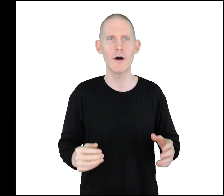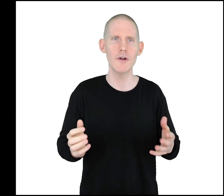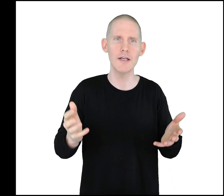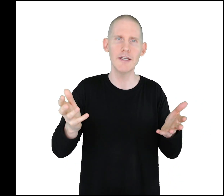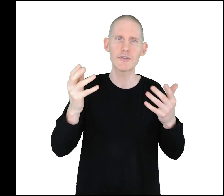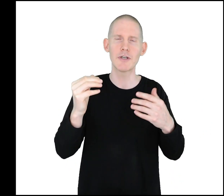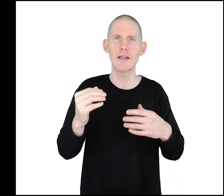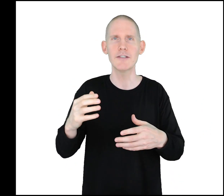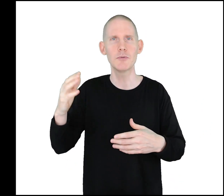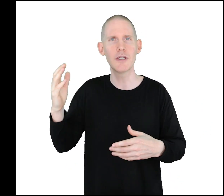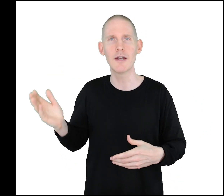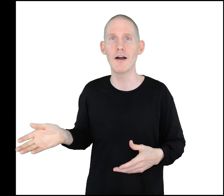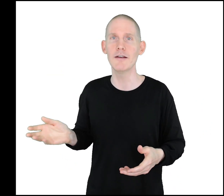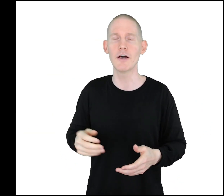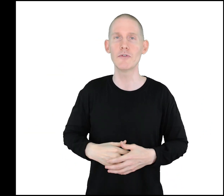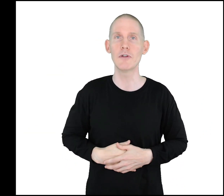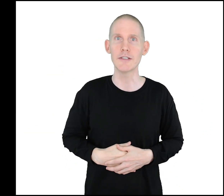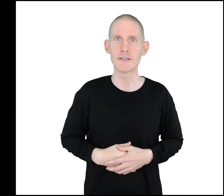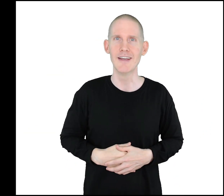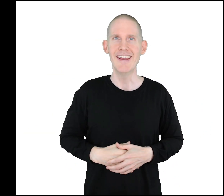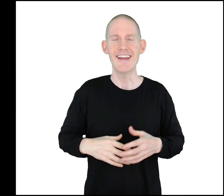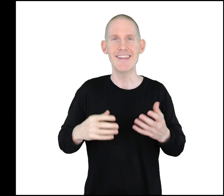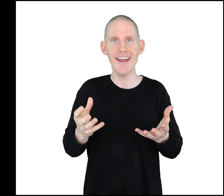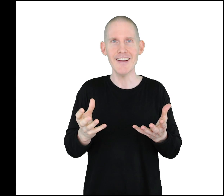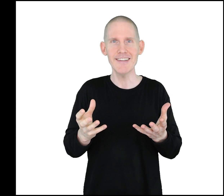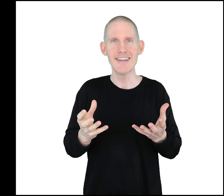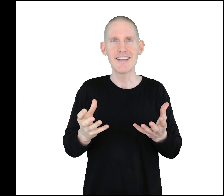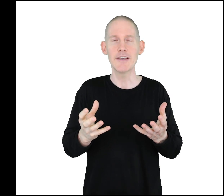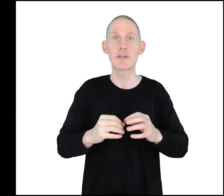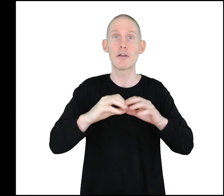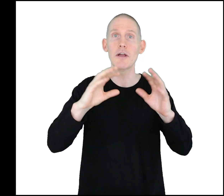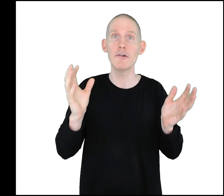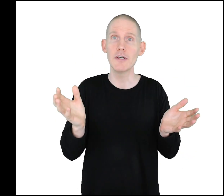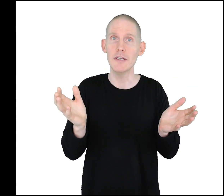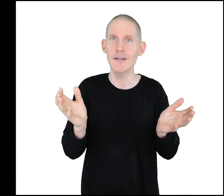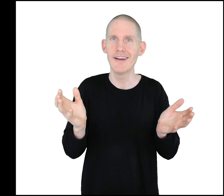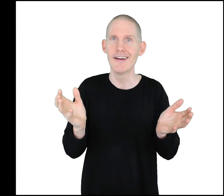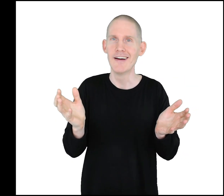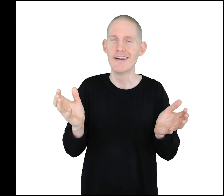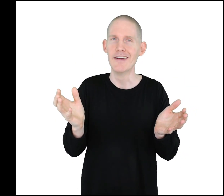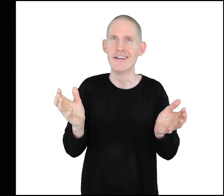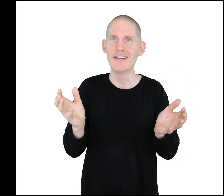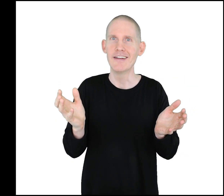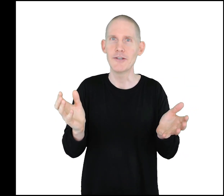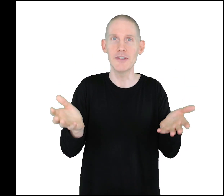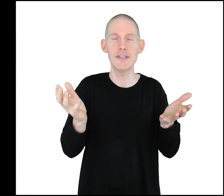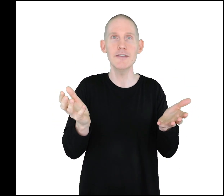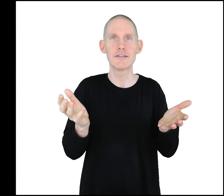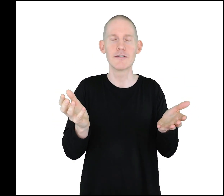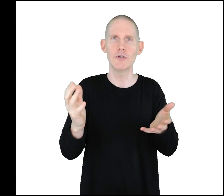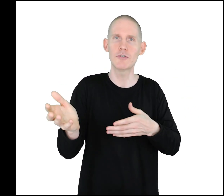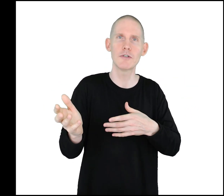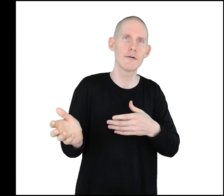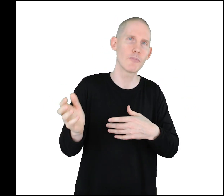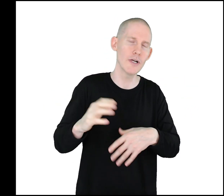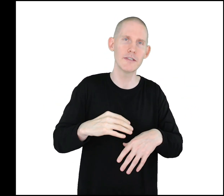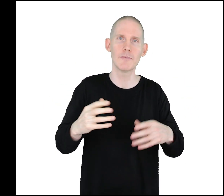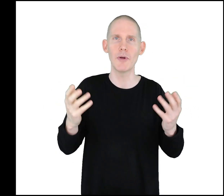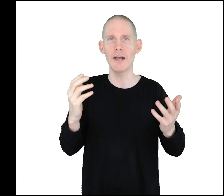already, yesterday, last week, and on down the list. And that gives clarity to the tense, future, present,